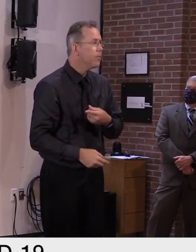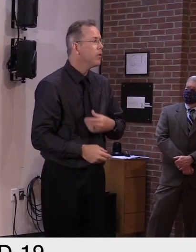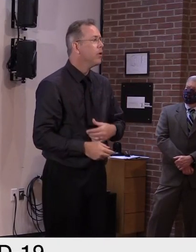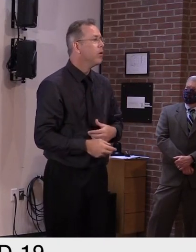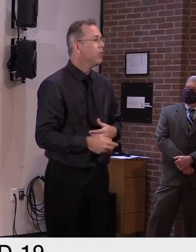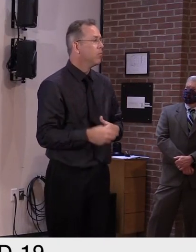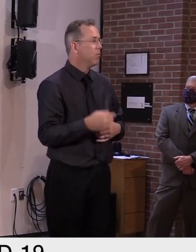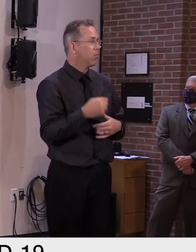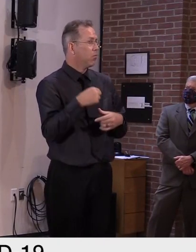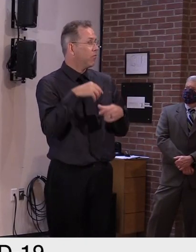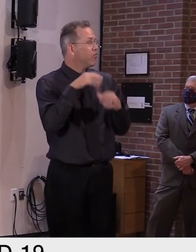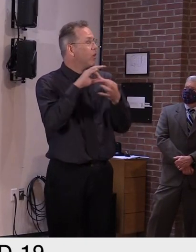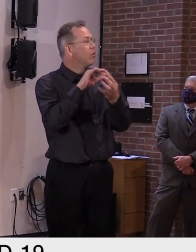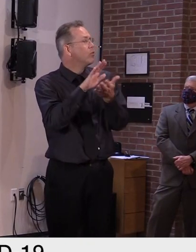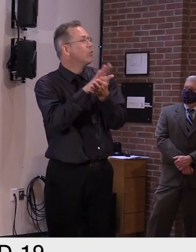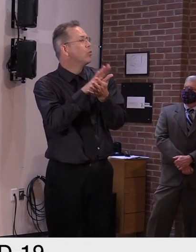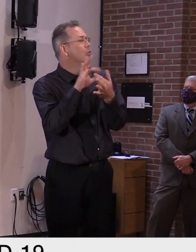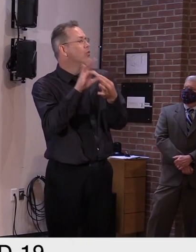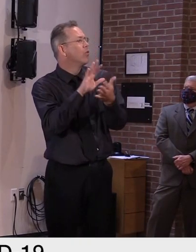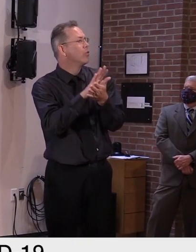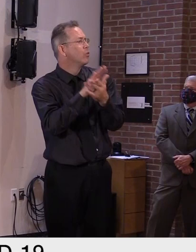Okay.